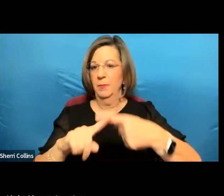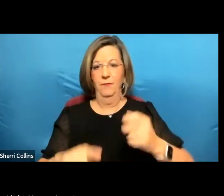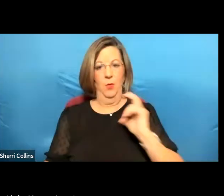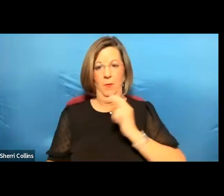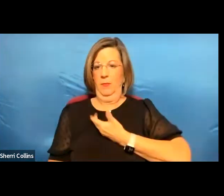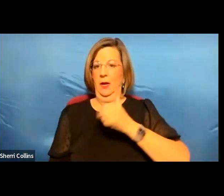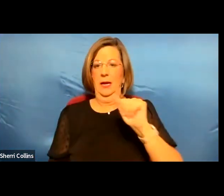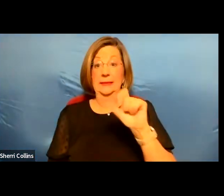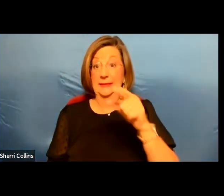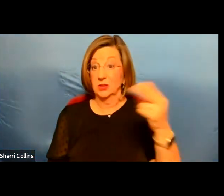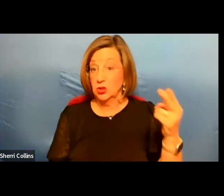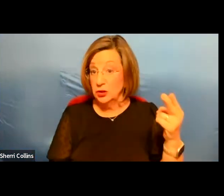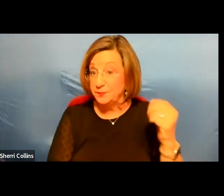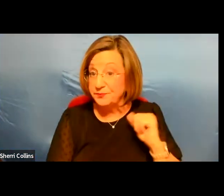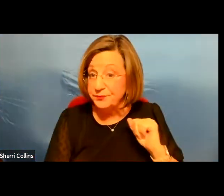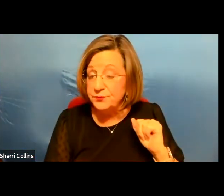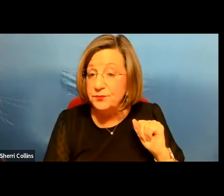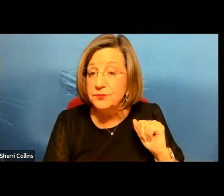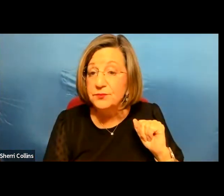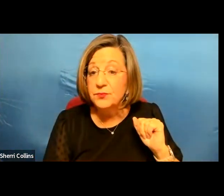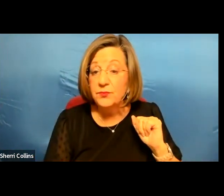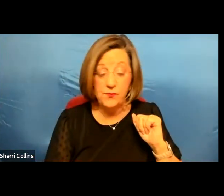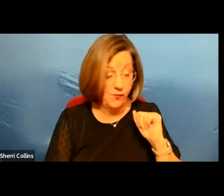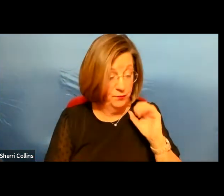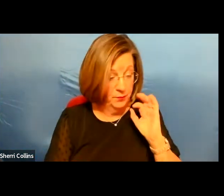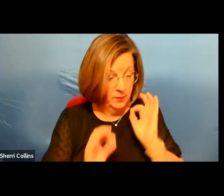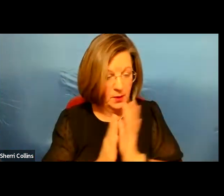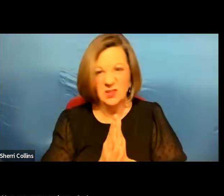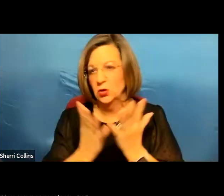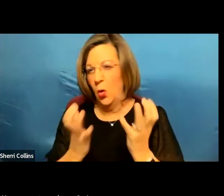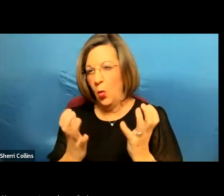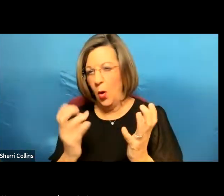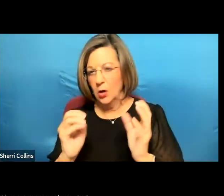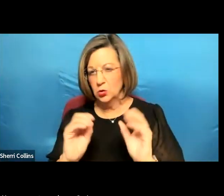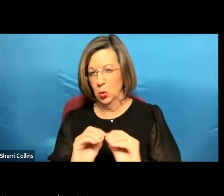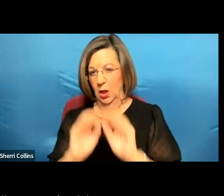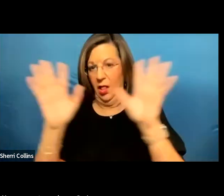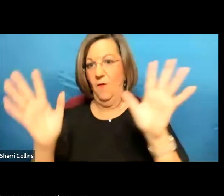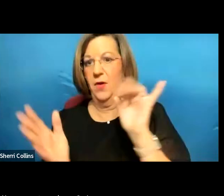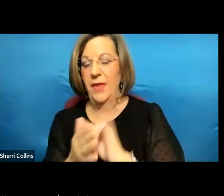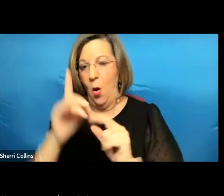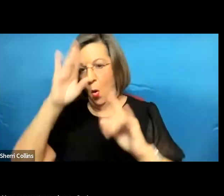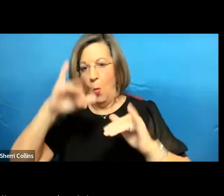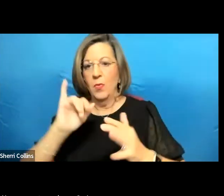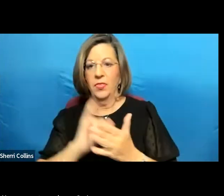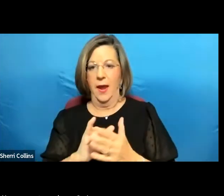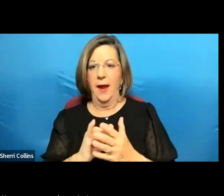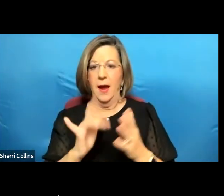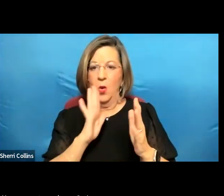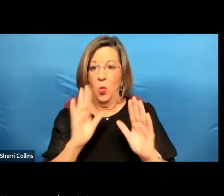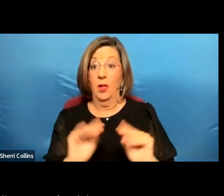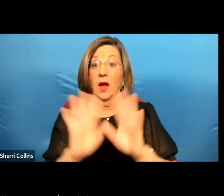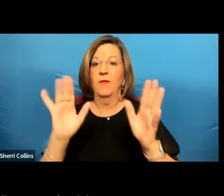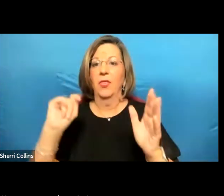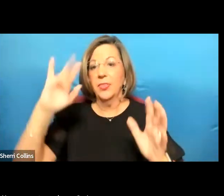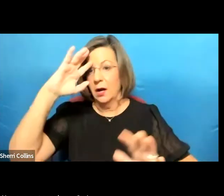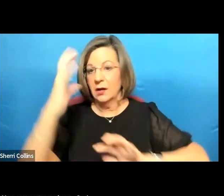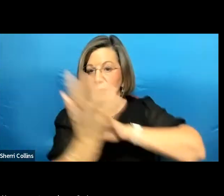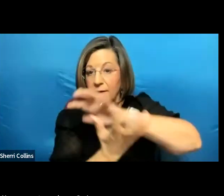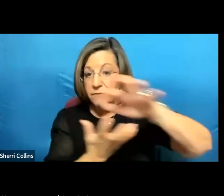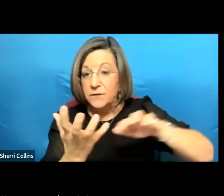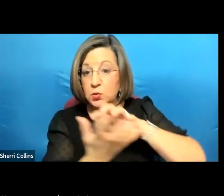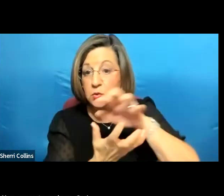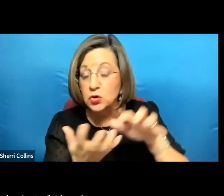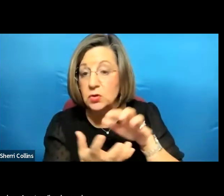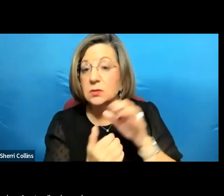is coming from, but it's certainly not coming from ACDHH. So just wanted to clarify that. And I hope